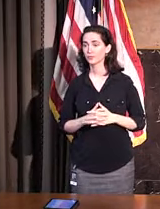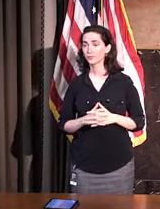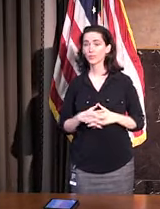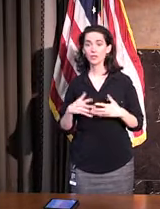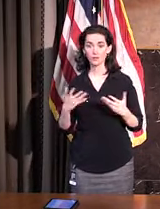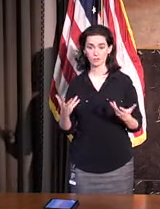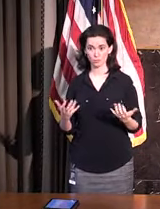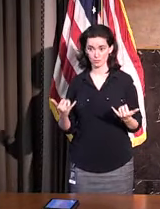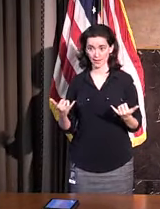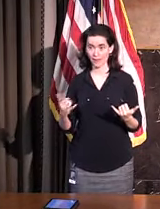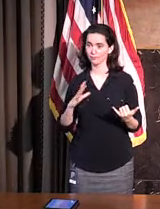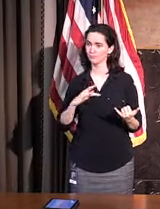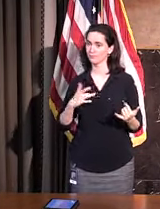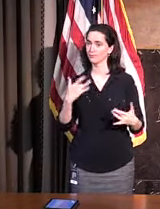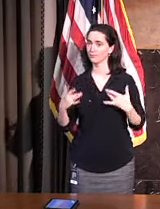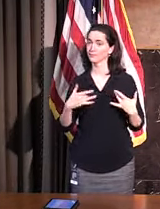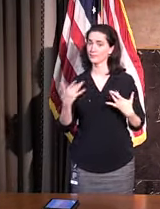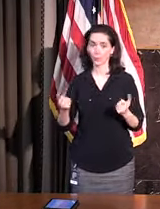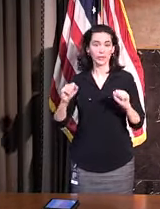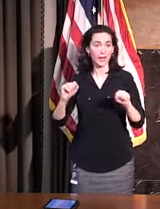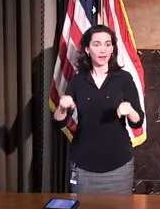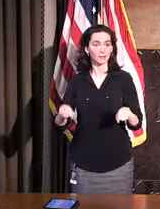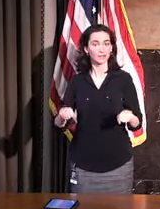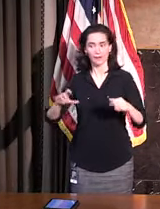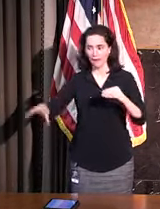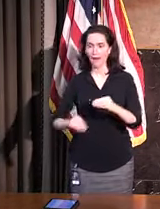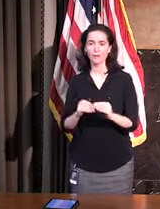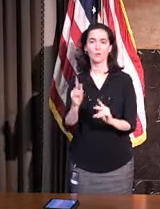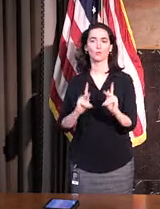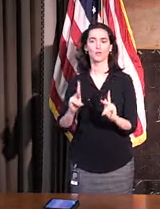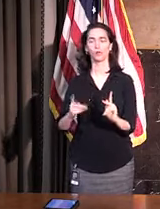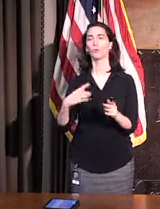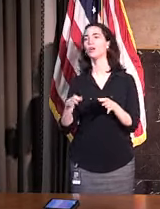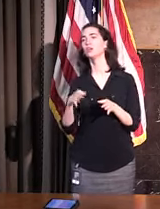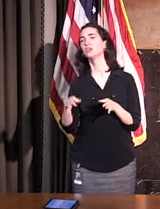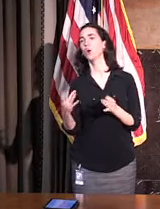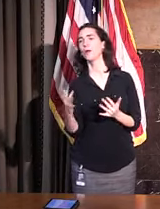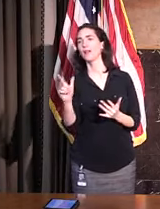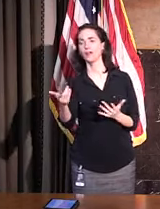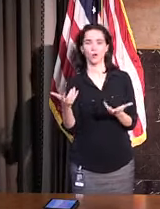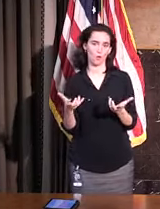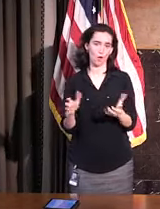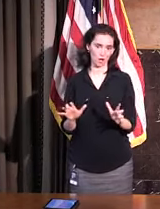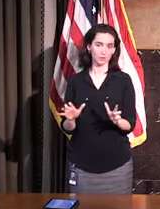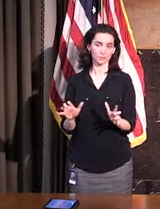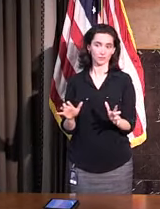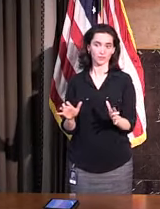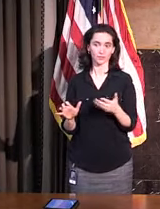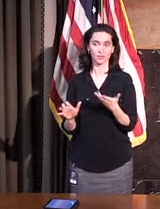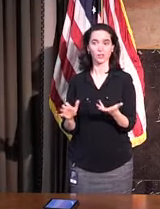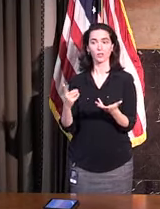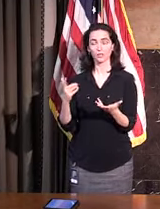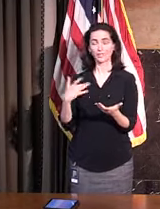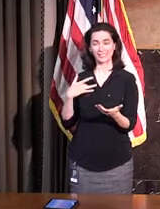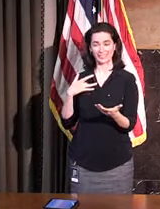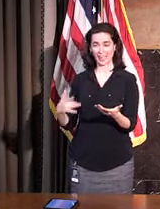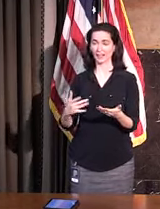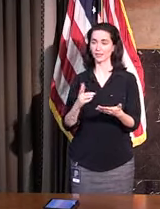So it is good news that we're able to do it, and we didn't want to wait. We would normally wait and do this after the